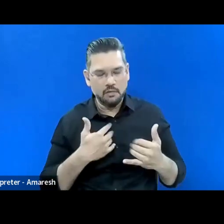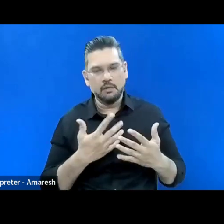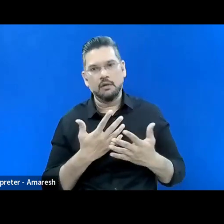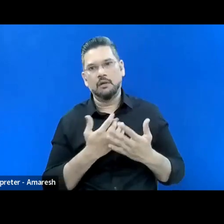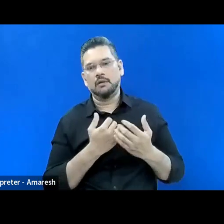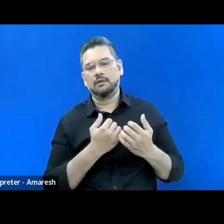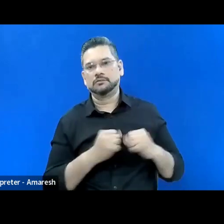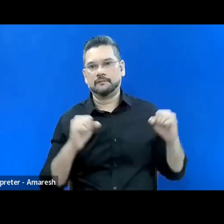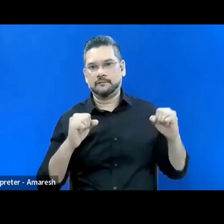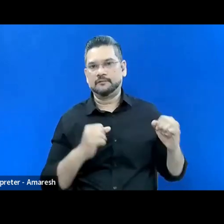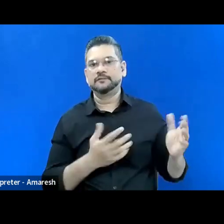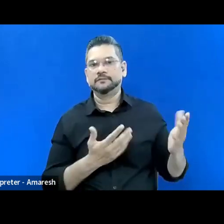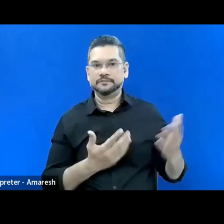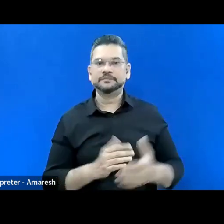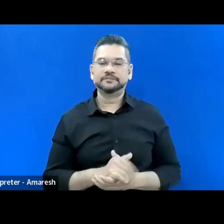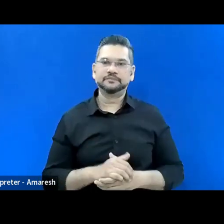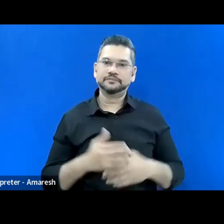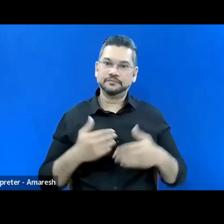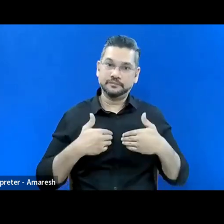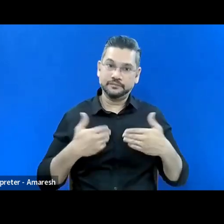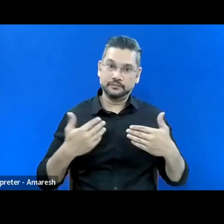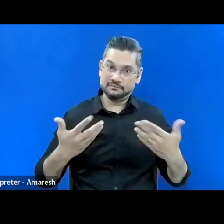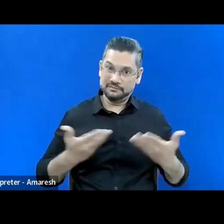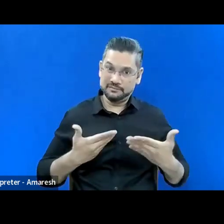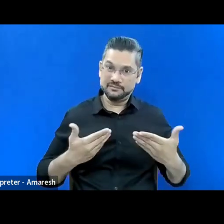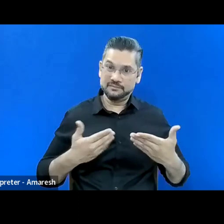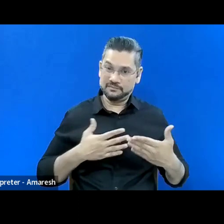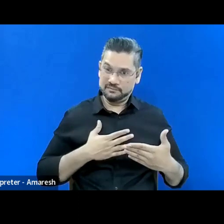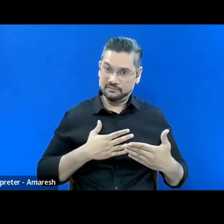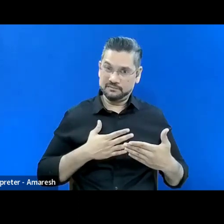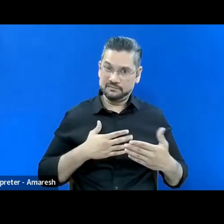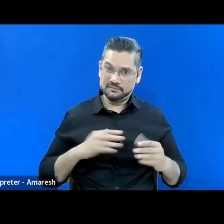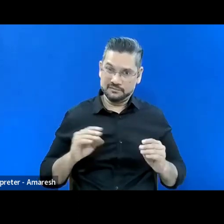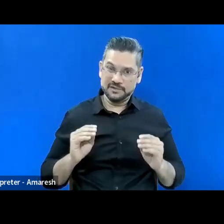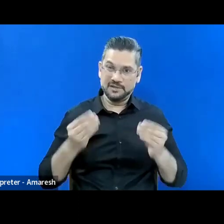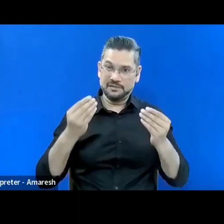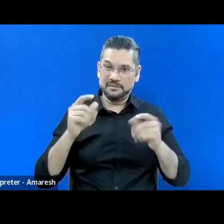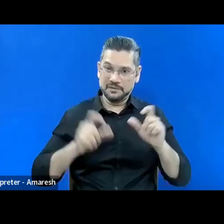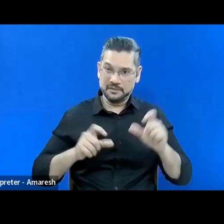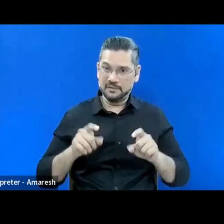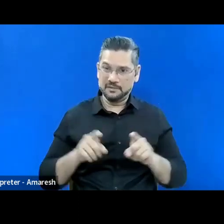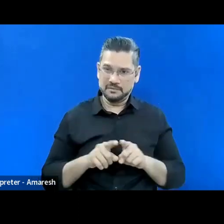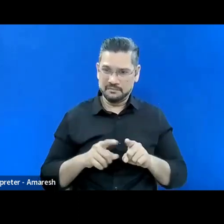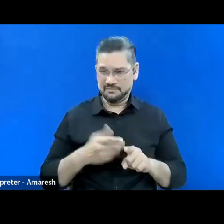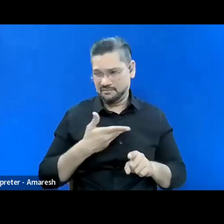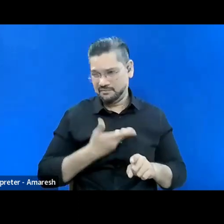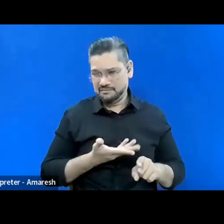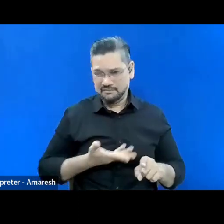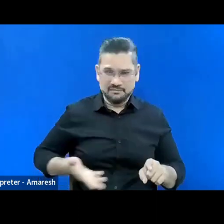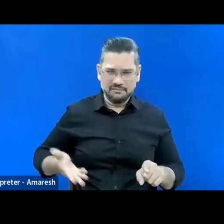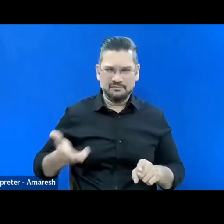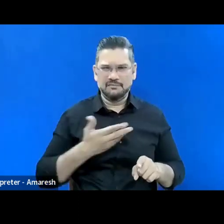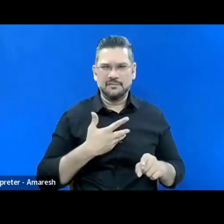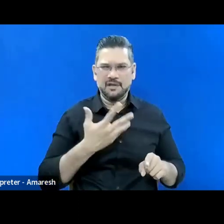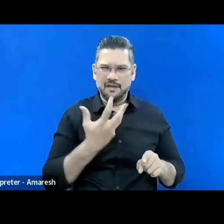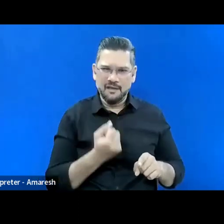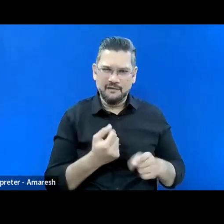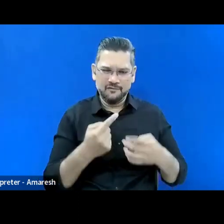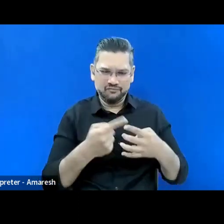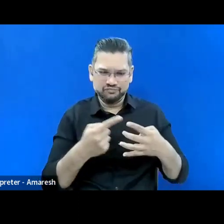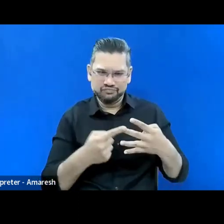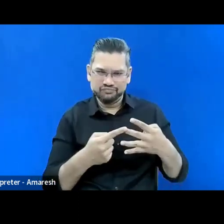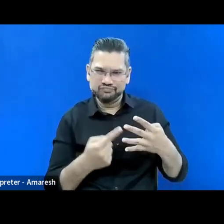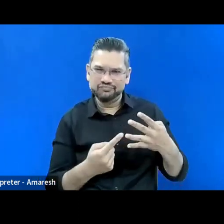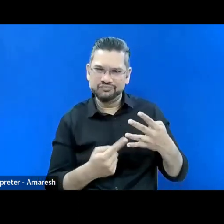difficult for people like me, young people like me, who live with a lot of intersections.